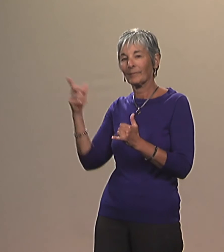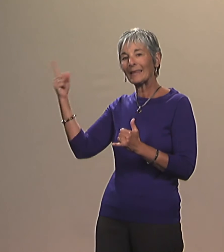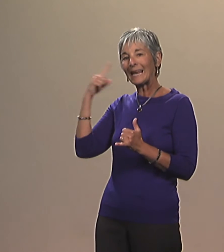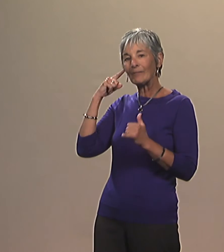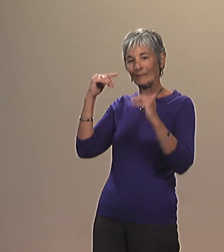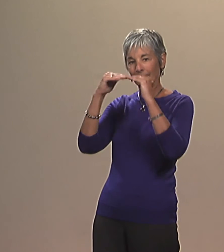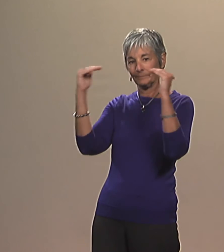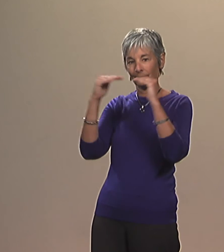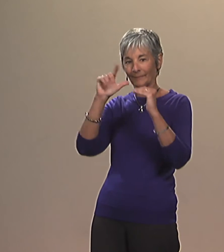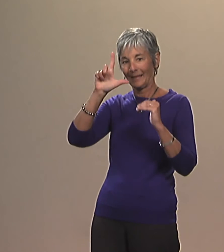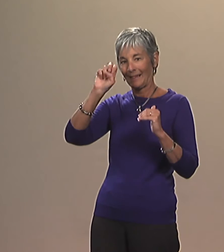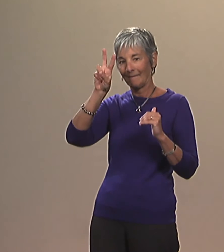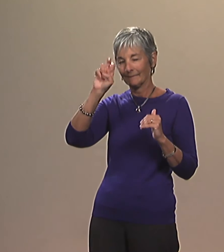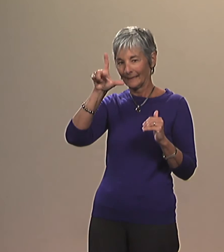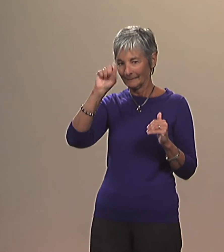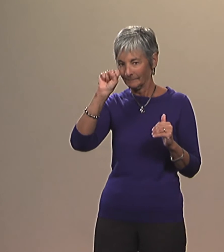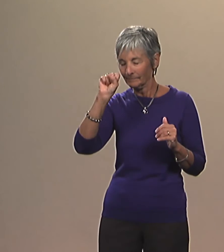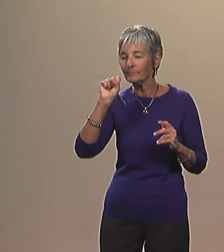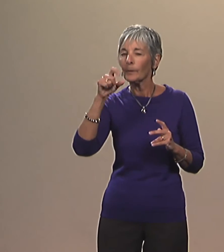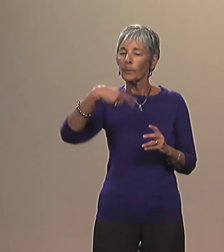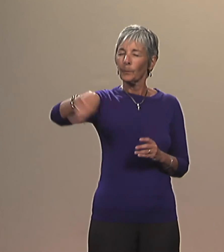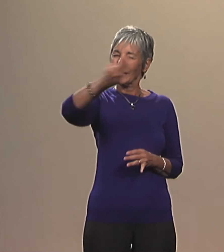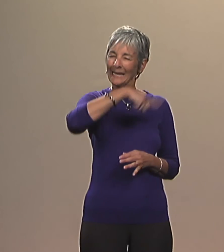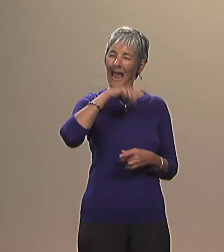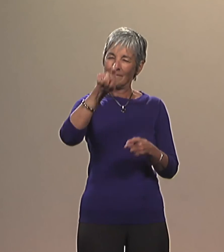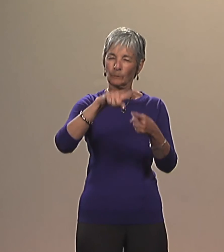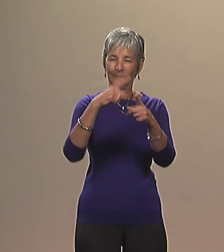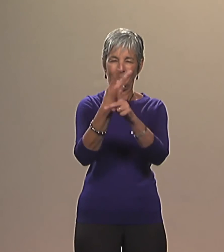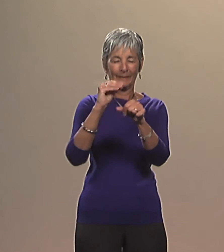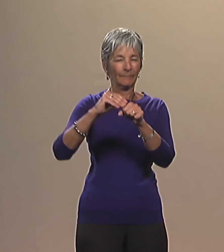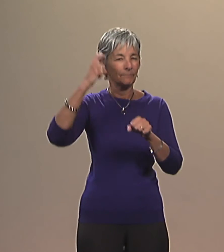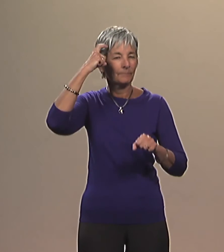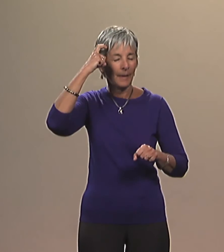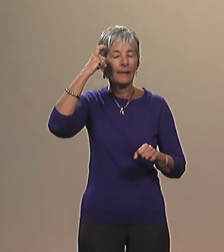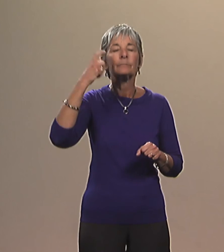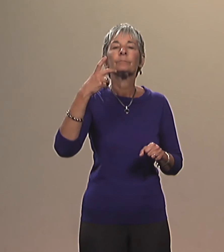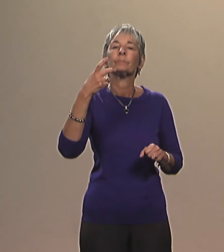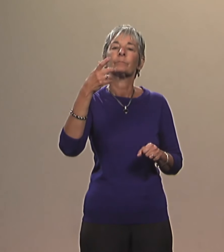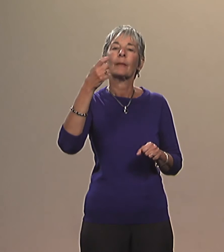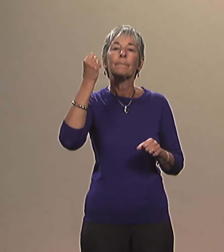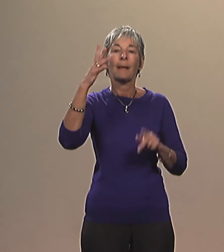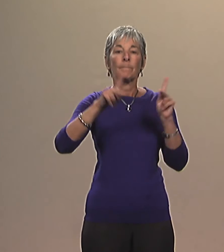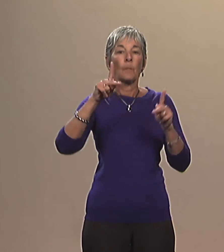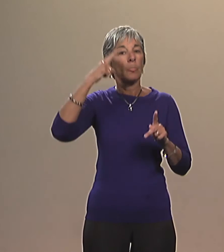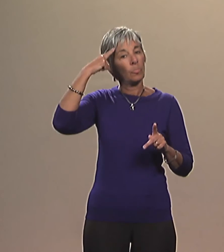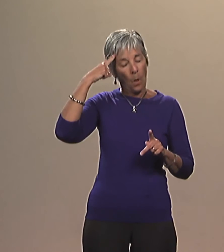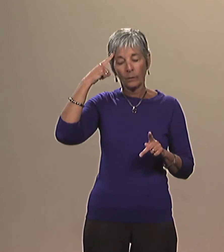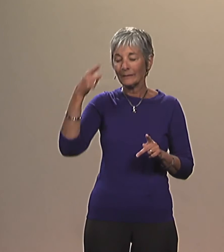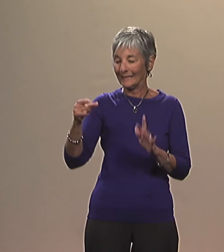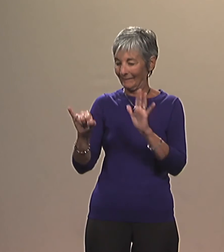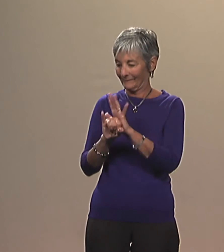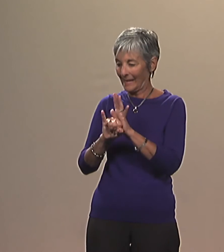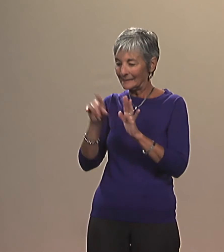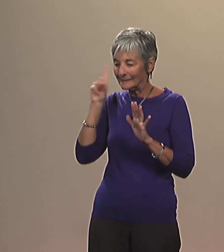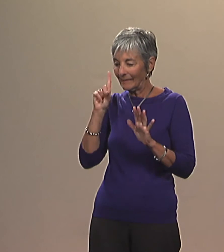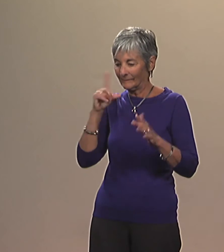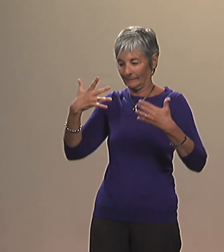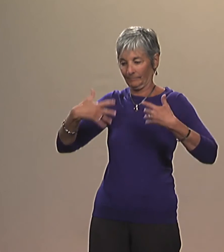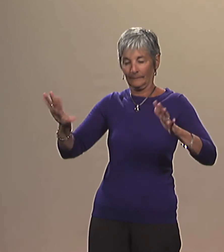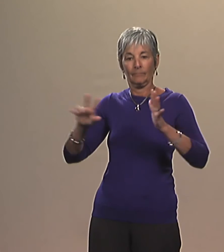Now, for hearing screening levels. Keep in mind that many people might think that once the baby is identified as deaf, that